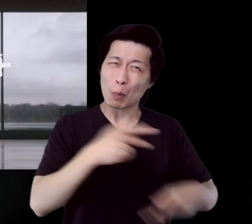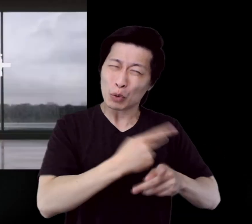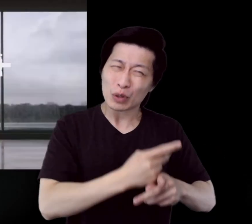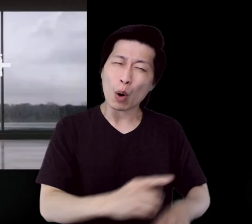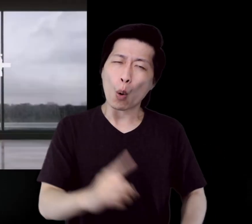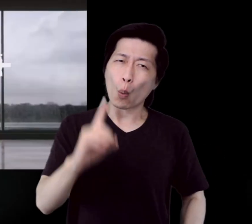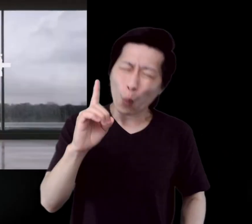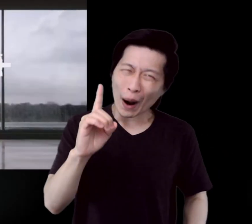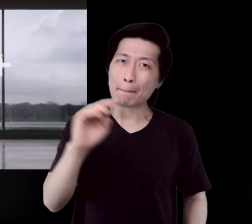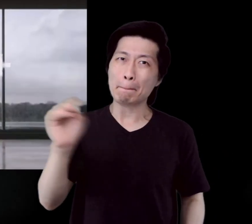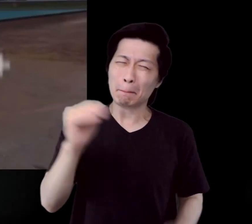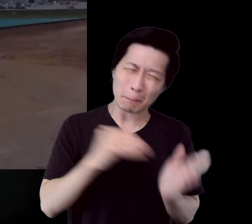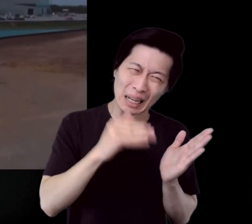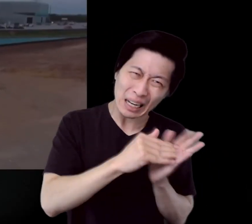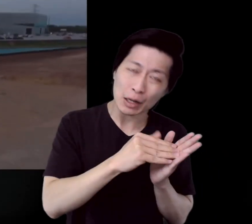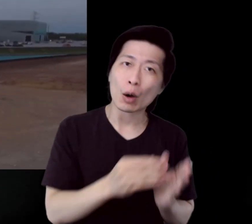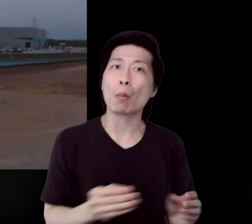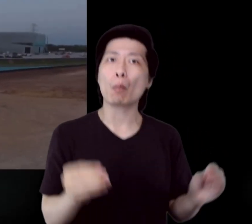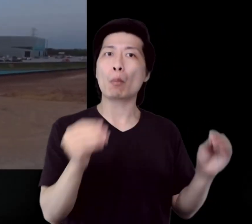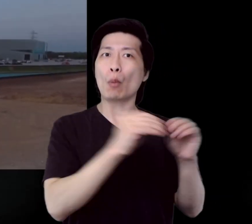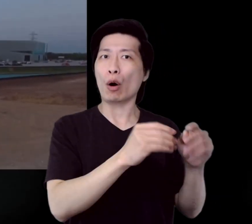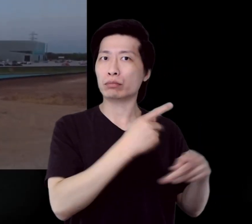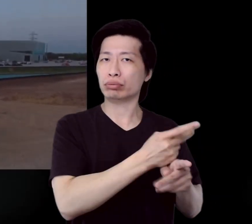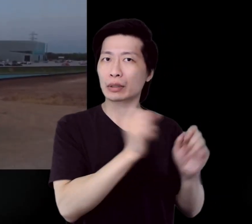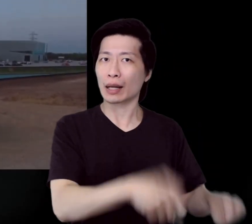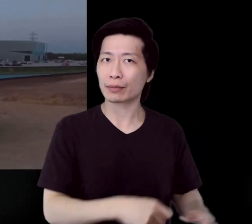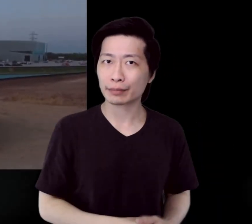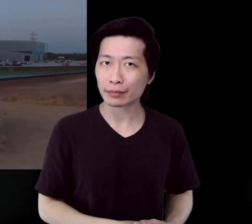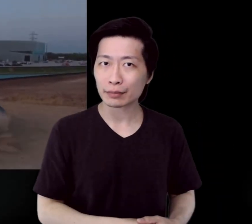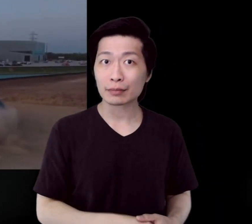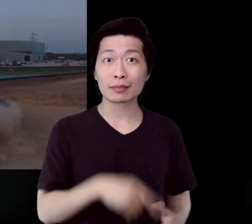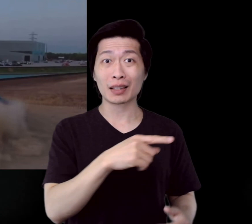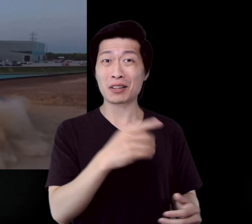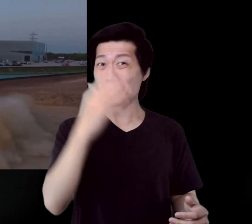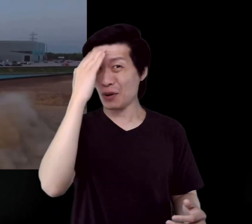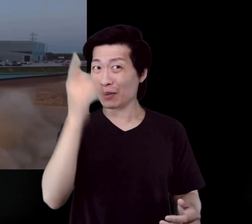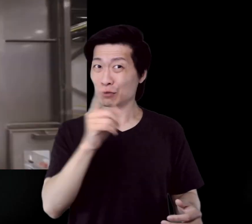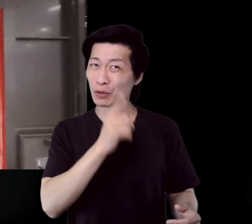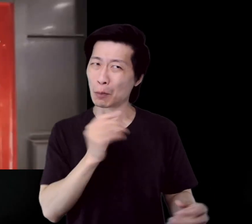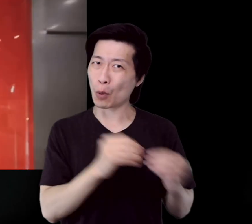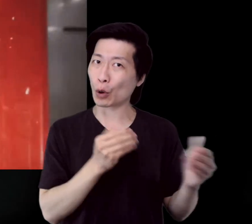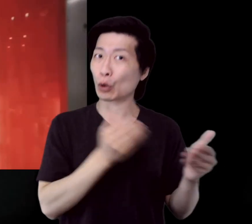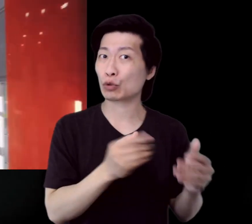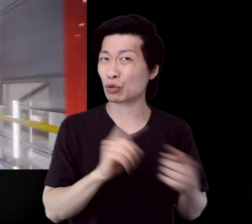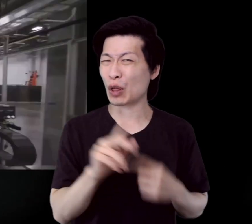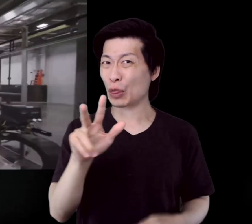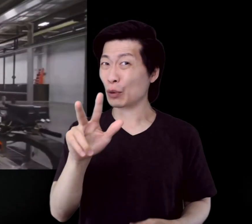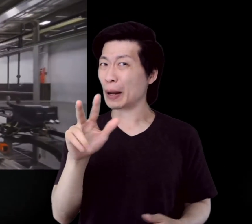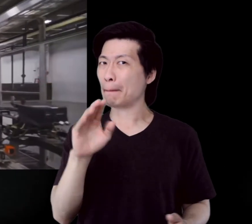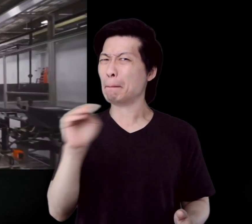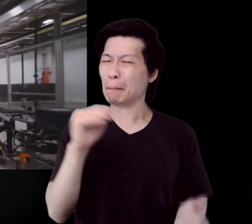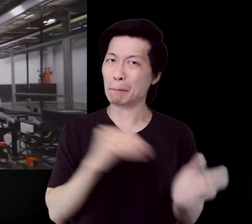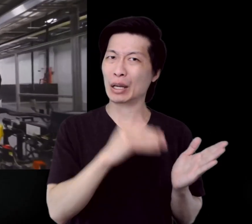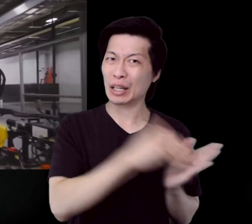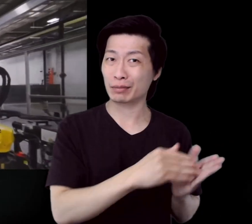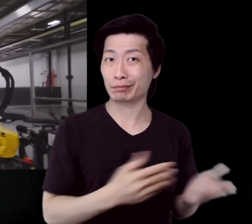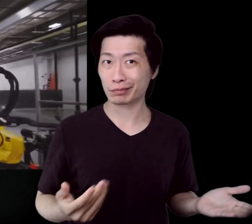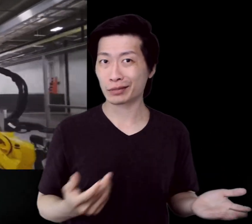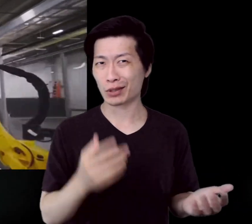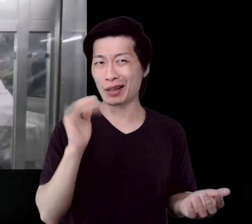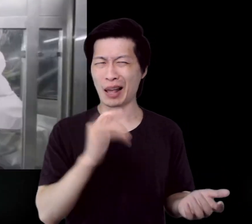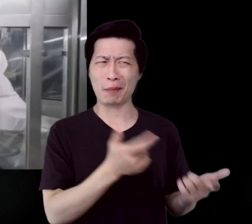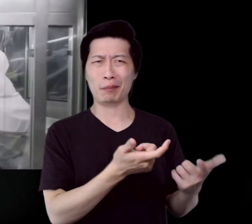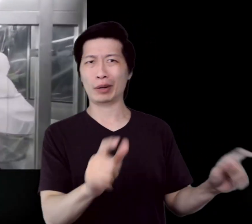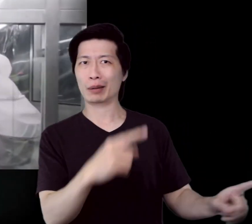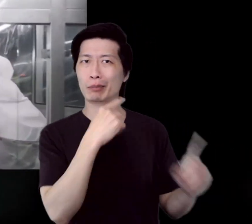plus. And you know, I think the factory is much closer to 3 million than 1 million, so that is one big plus